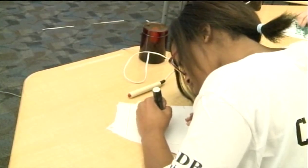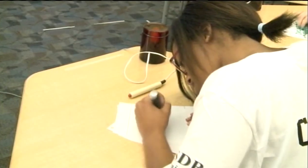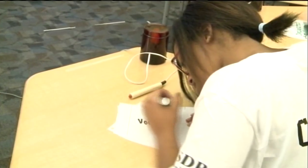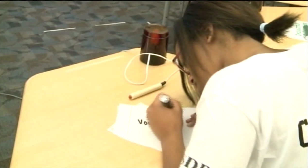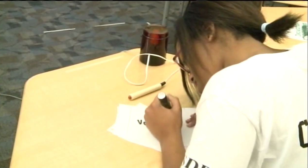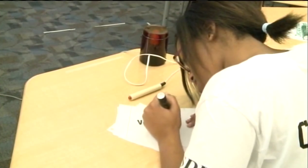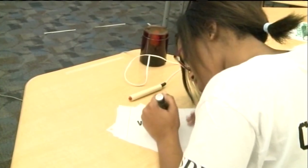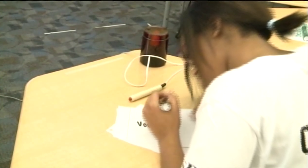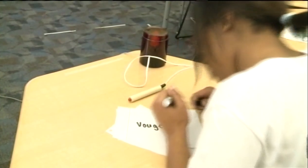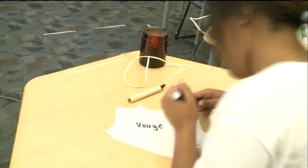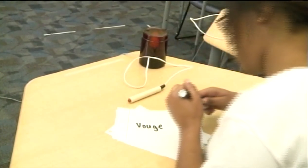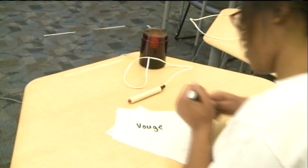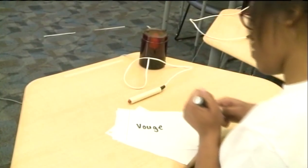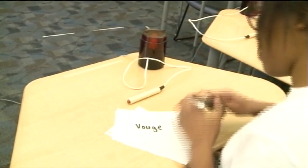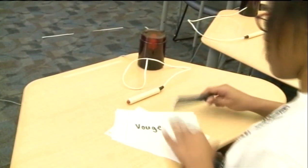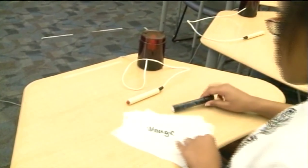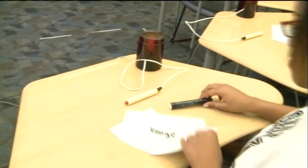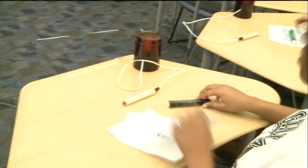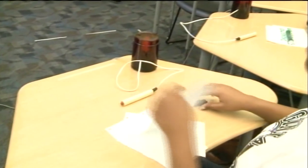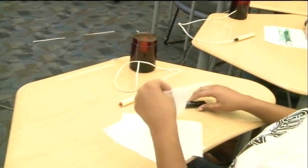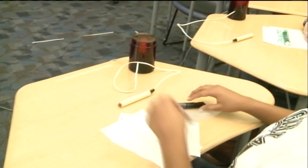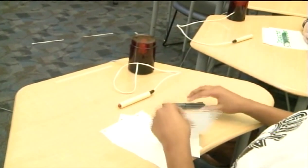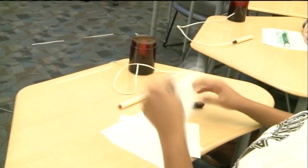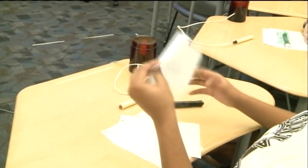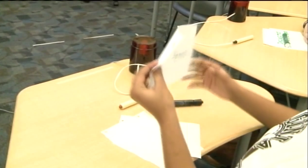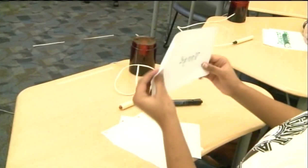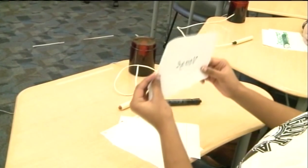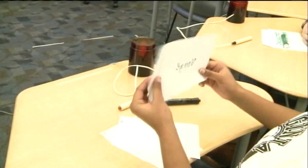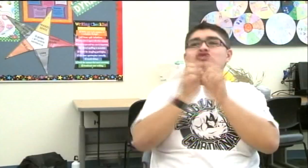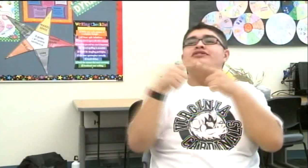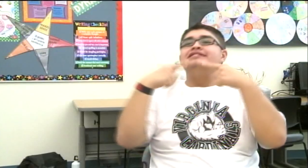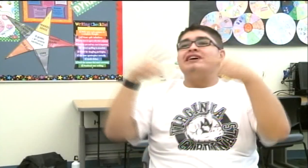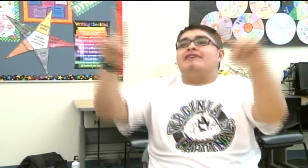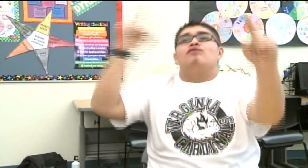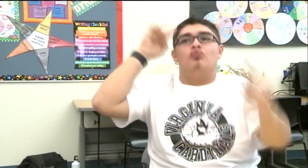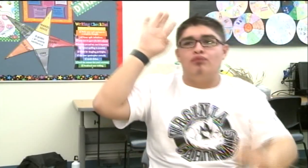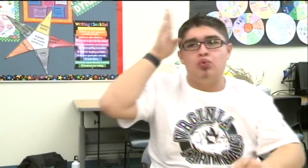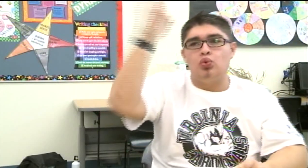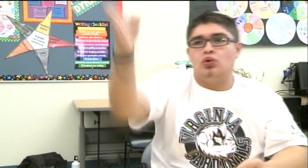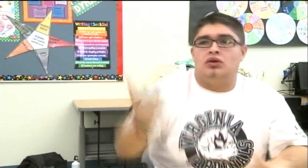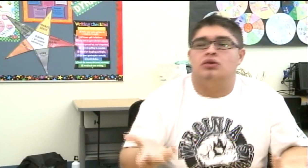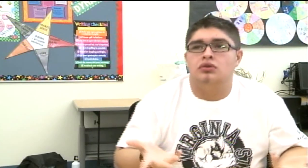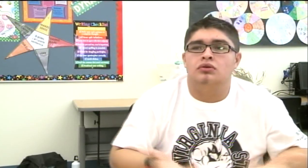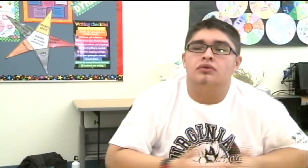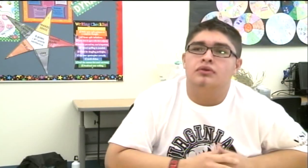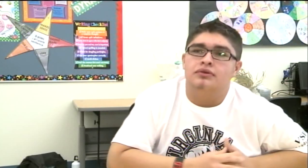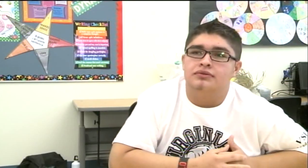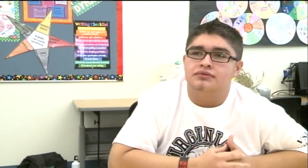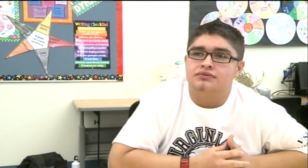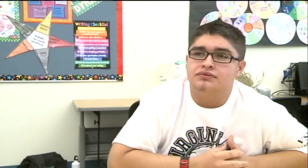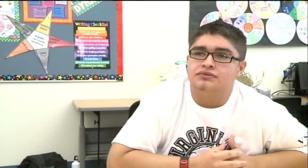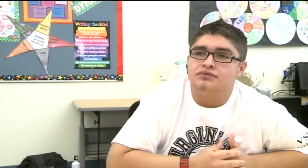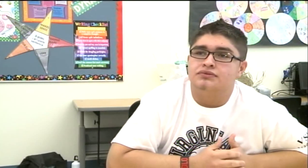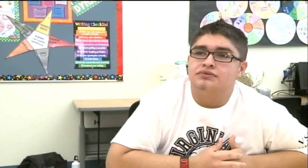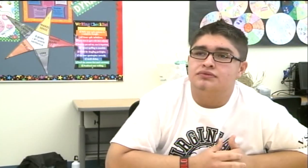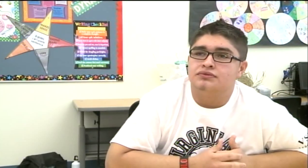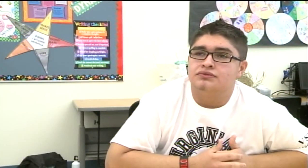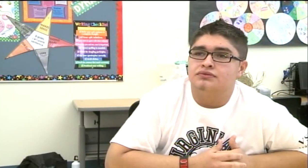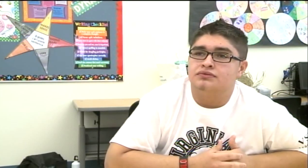INSPIRED ALL THREE STUDENTS TO GO TO COLLEGE AND TO KEEP LEARNING. IF YOU DON'T LEARN AND YOU DON'T GROW IN YOUR EDUCATION, YOUR SUCCESS IS GOING TO BE